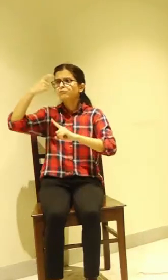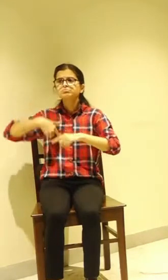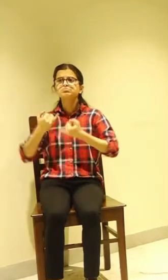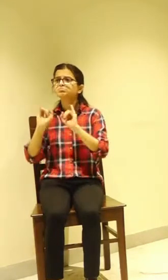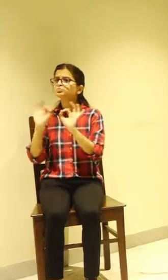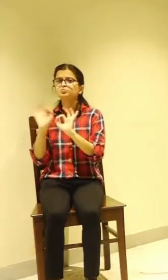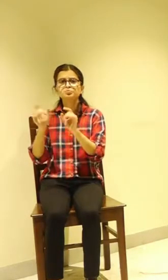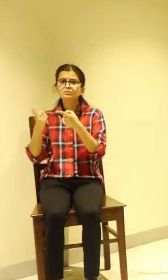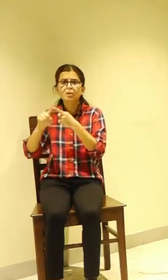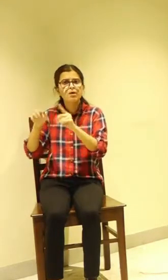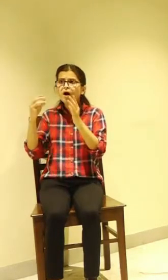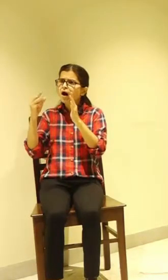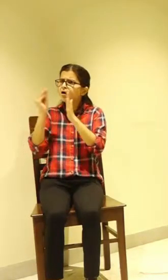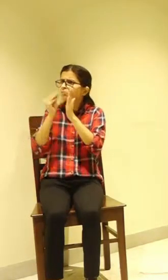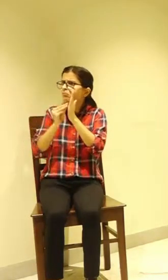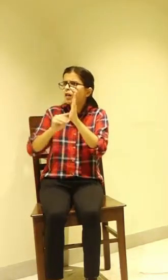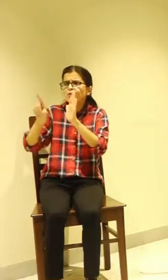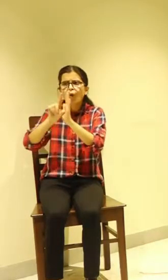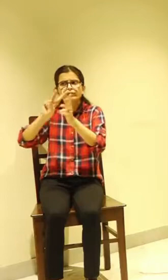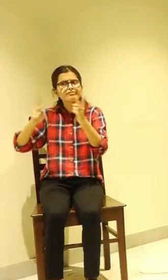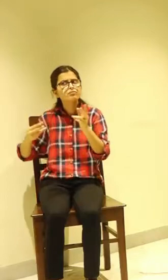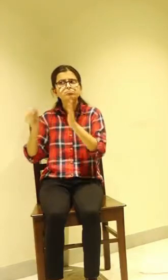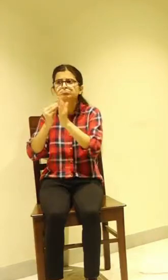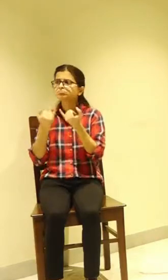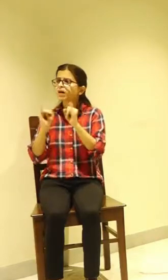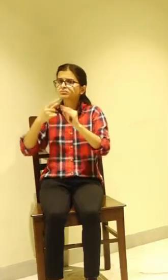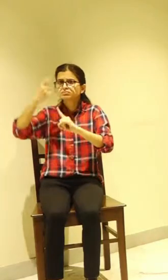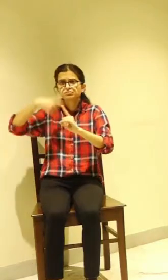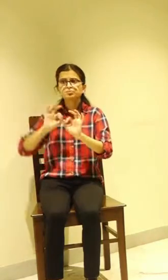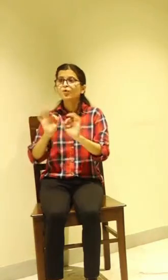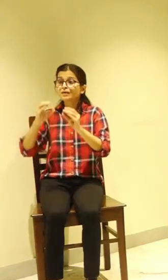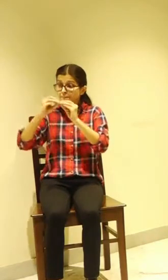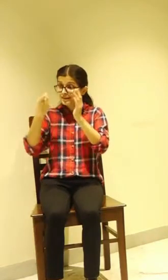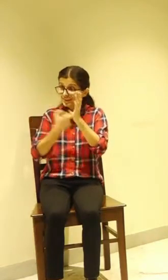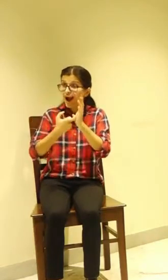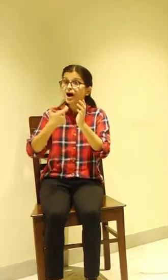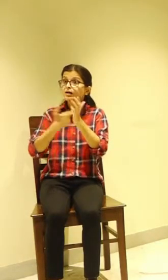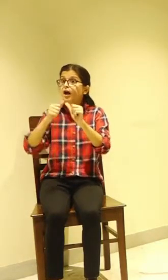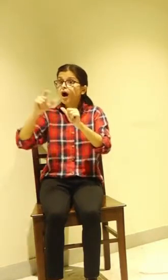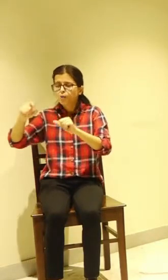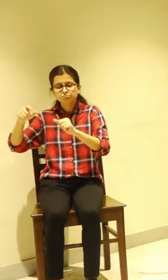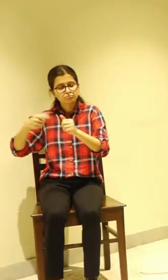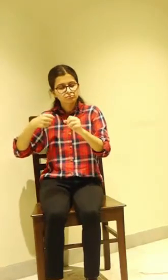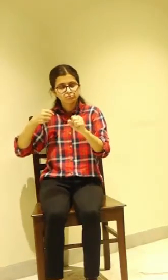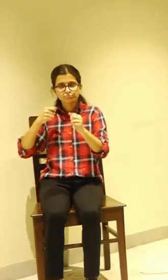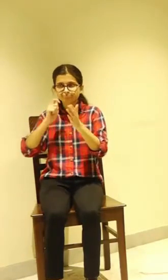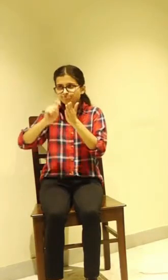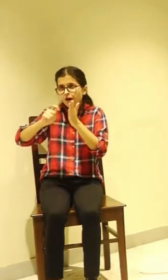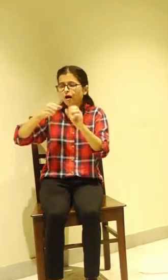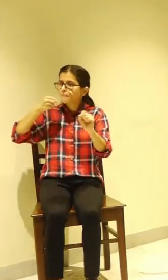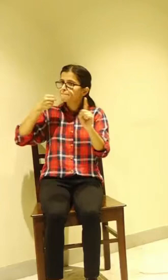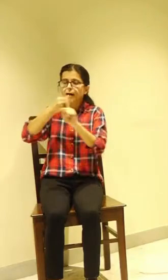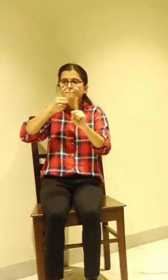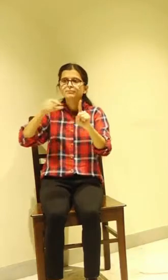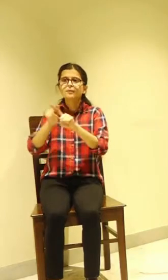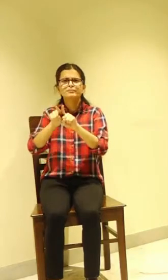in accordance with law. And he said this phrase and B.N. Rao actually wrote a very strong memo, and he said a phrase like save in